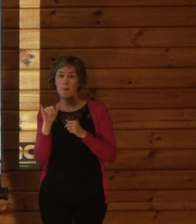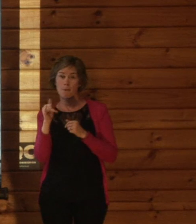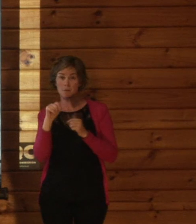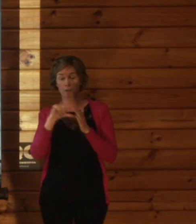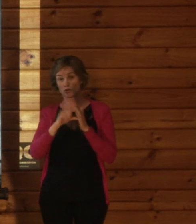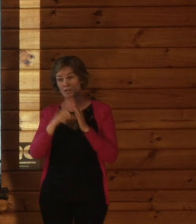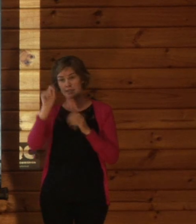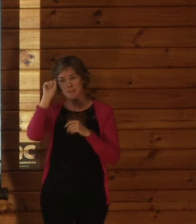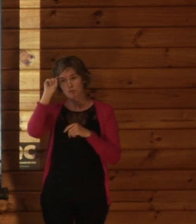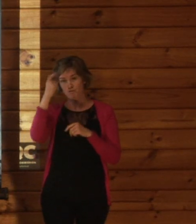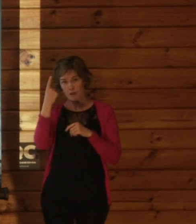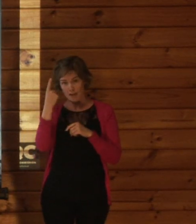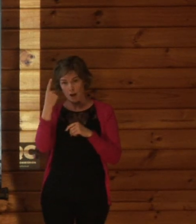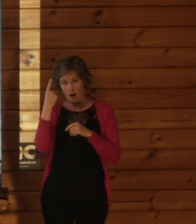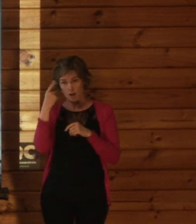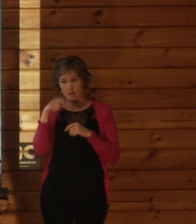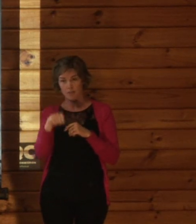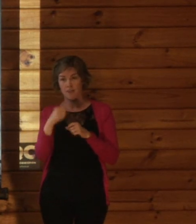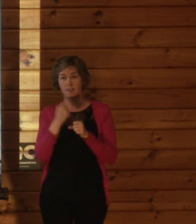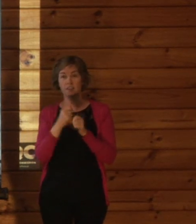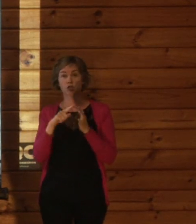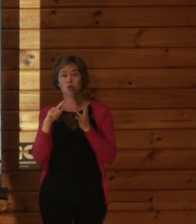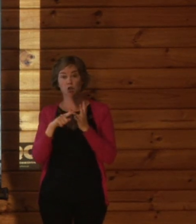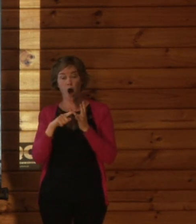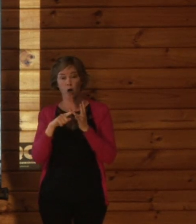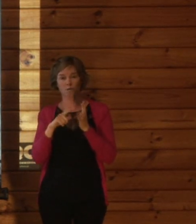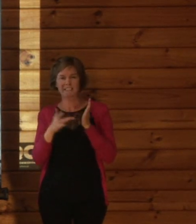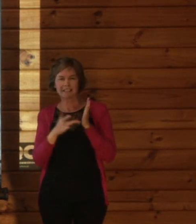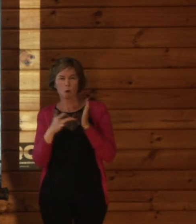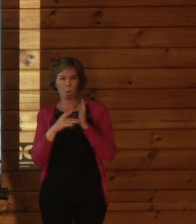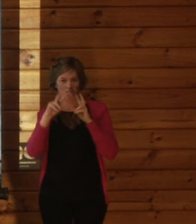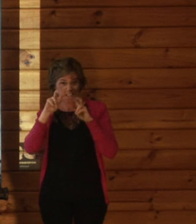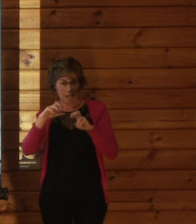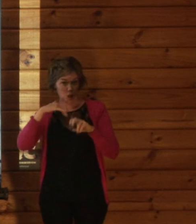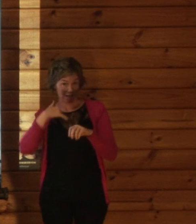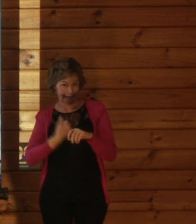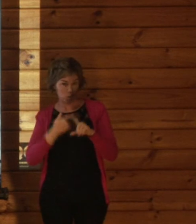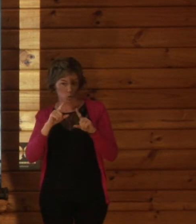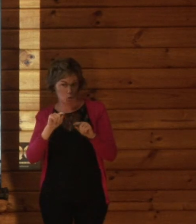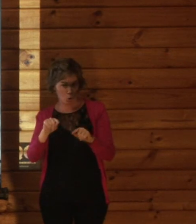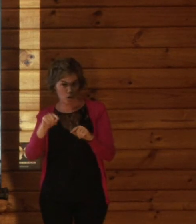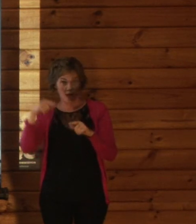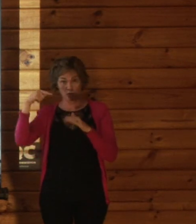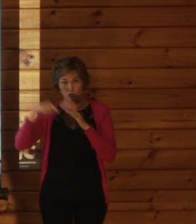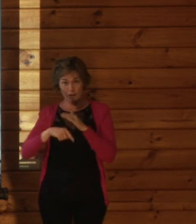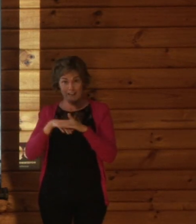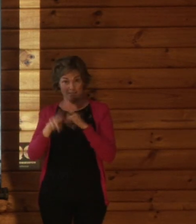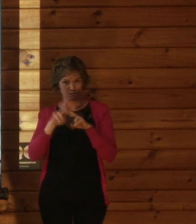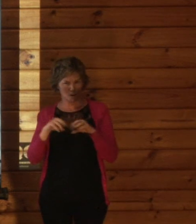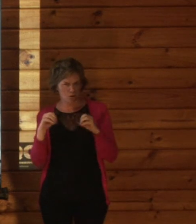is actually here, and say the drilling is done in February. When we're doing all this, would you have taken into account?